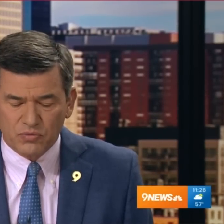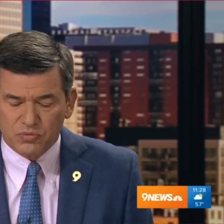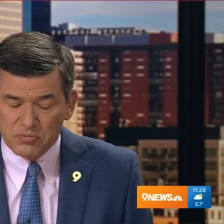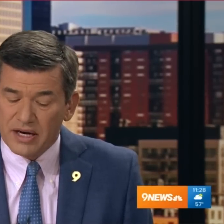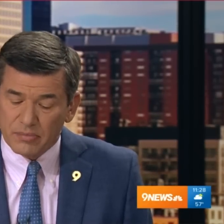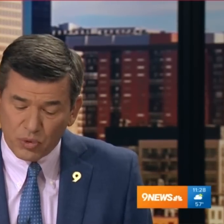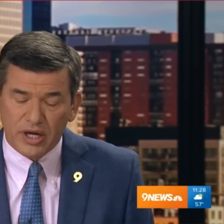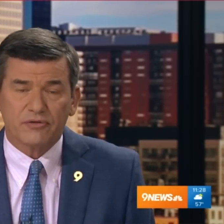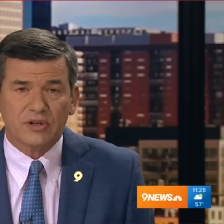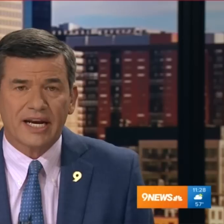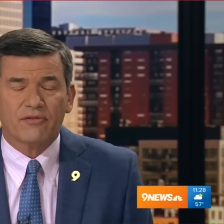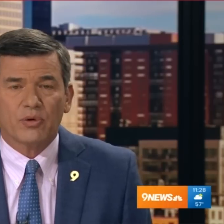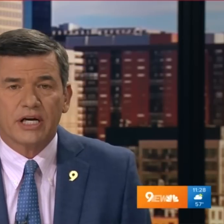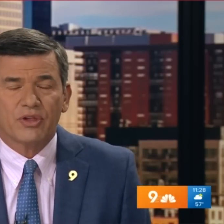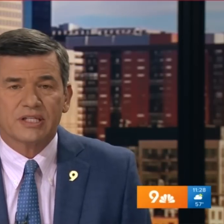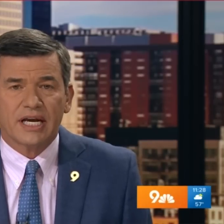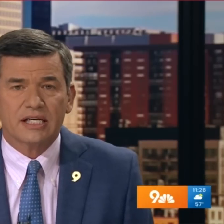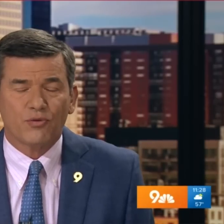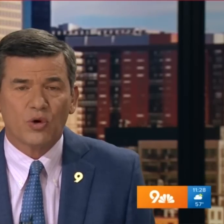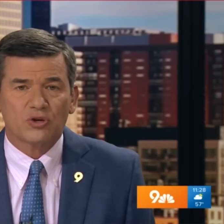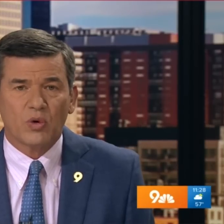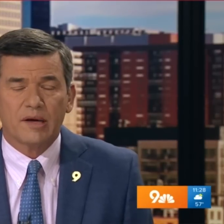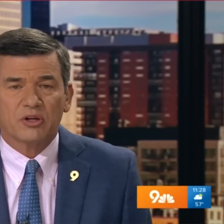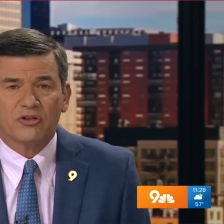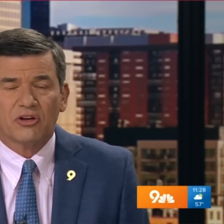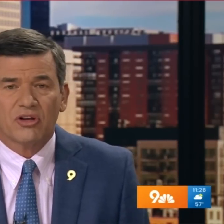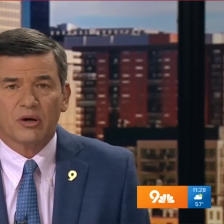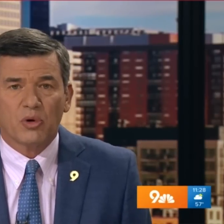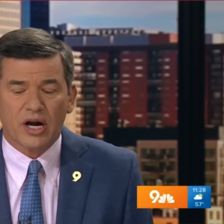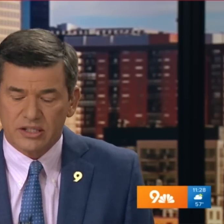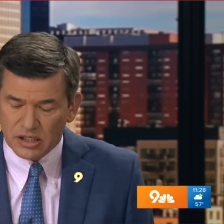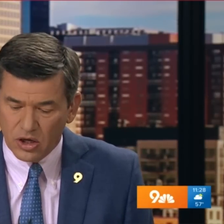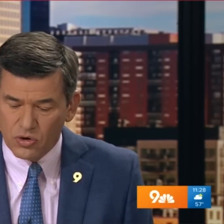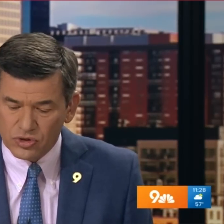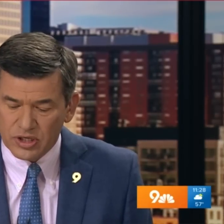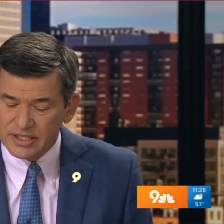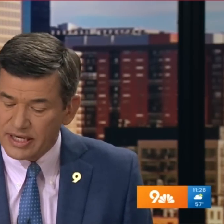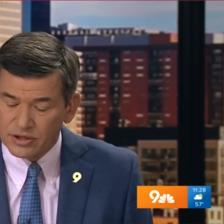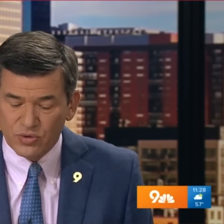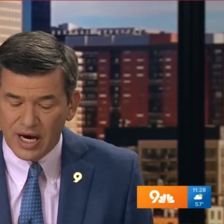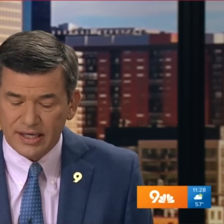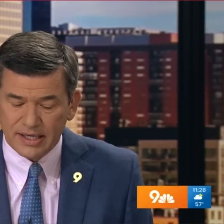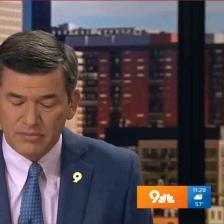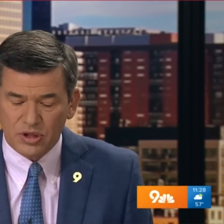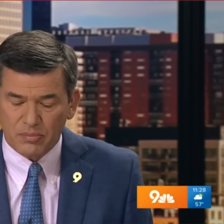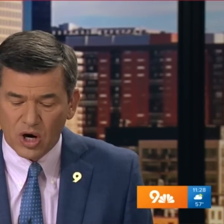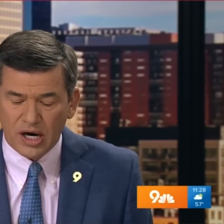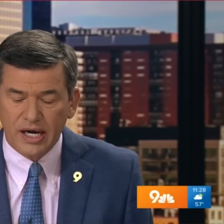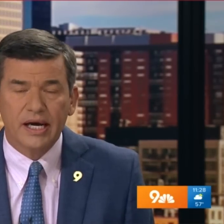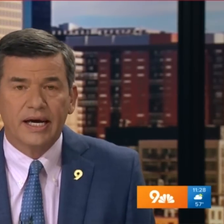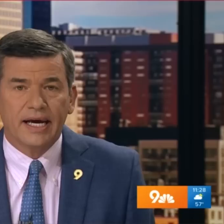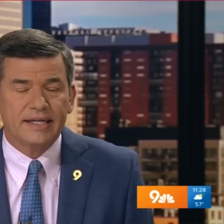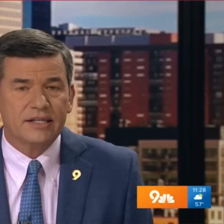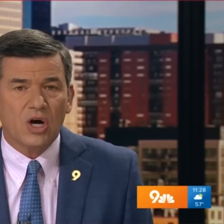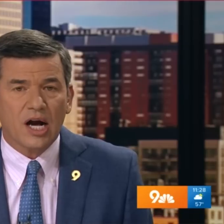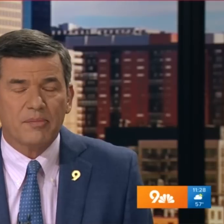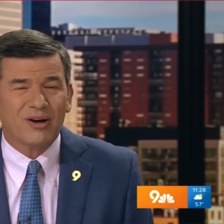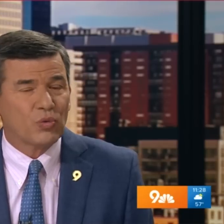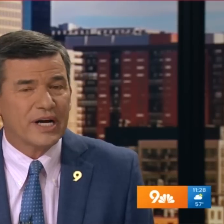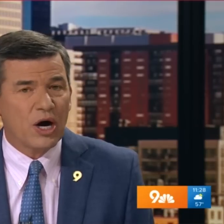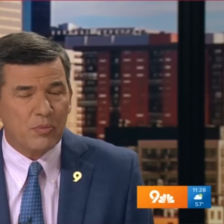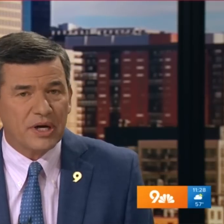news. And then Britta Fisher from the chief housing officer for the city of Denver talking about the women's auxiliary shelter set to open in about 3 hours